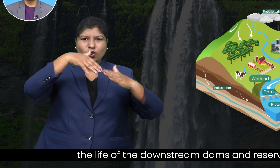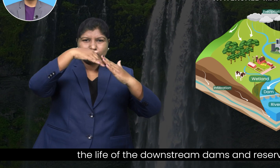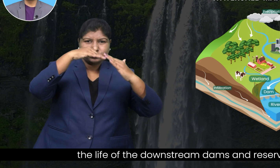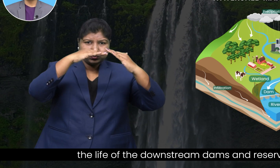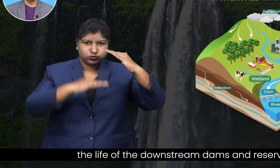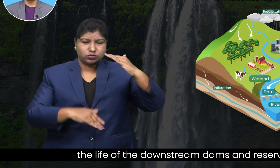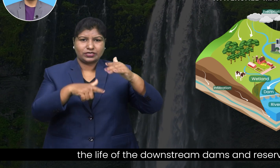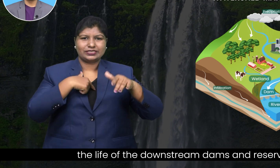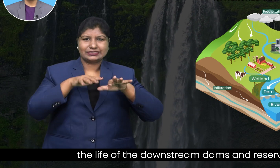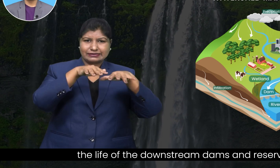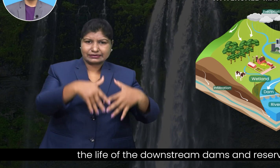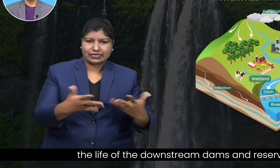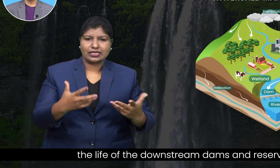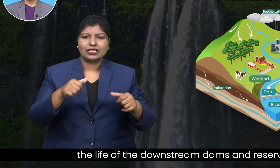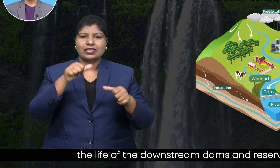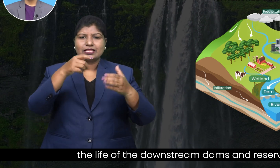dams and reservoirs.